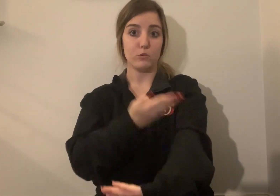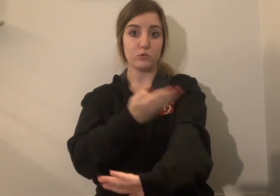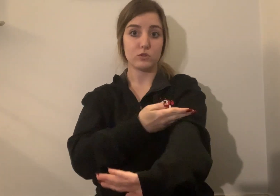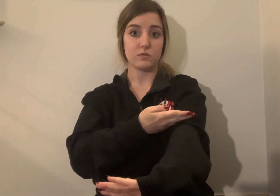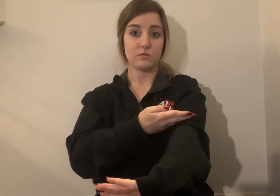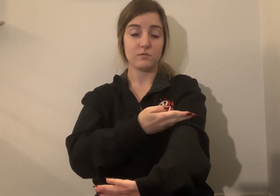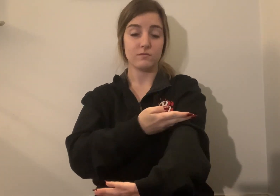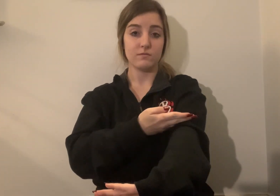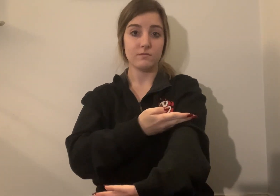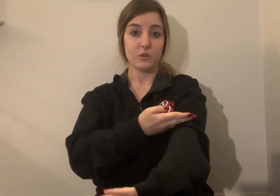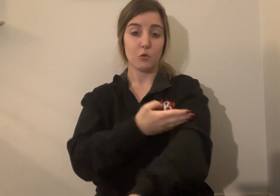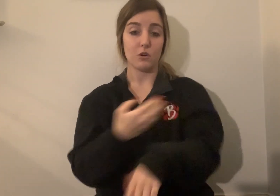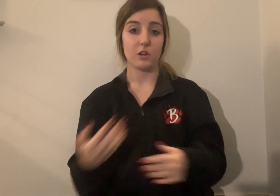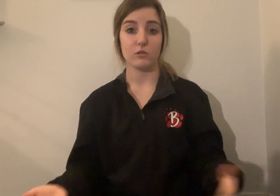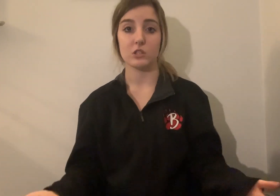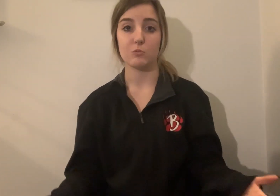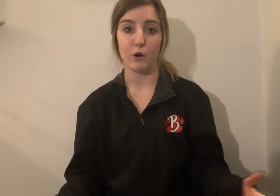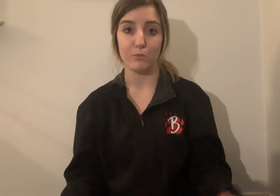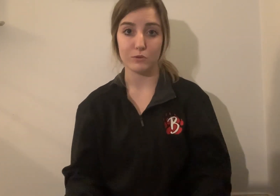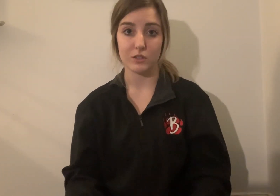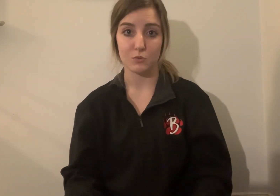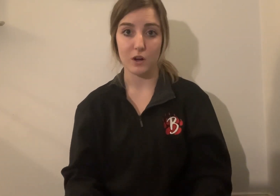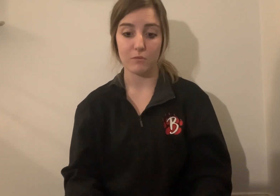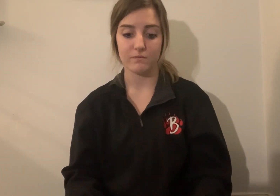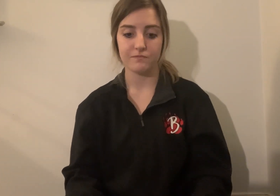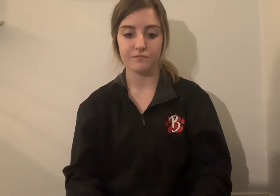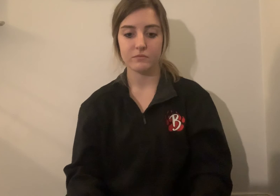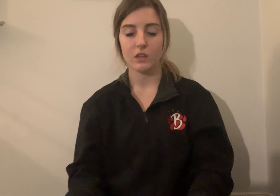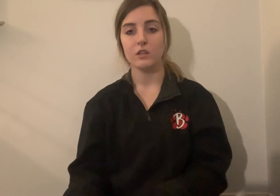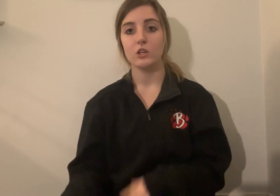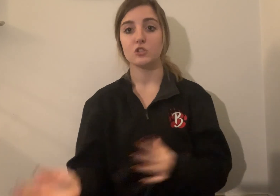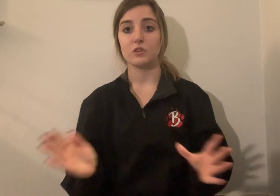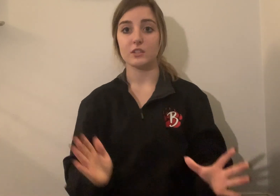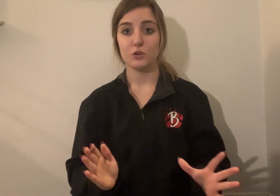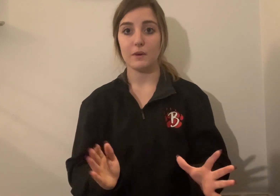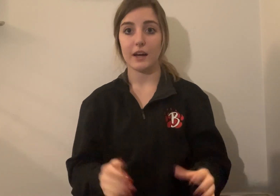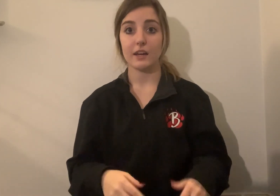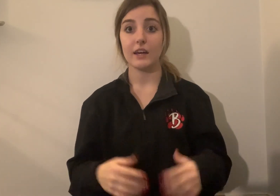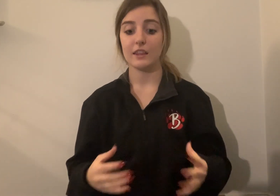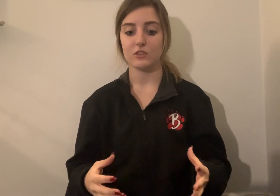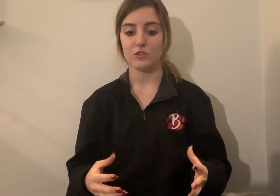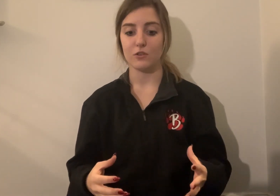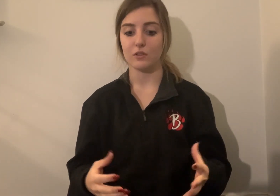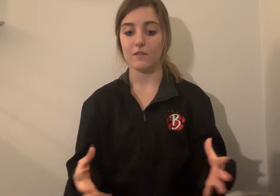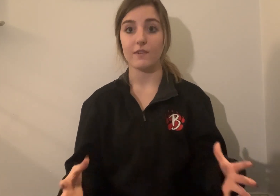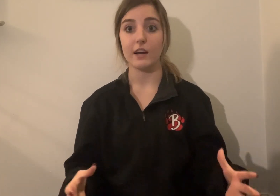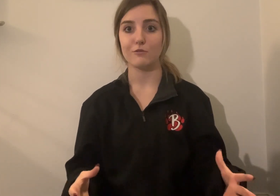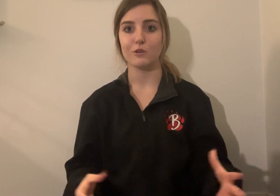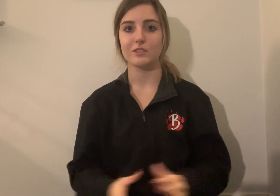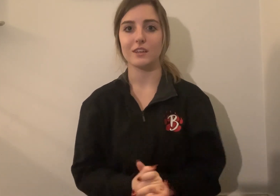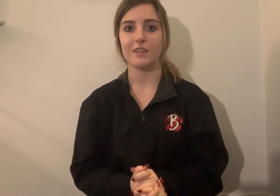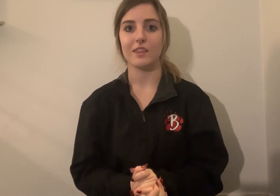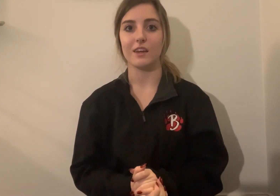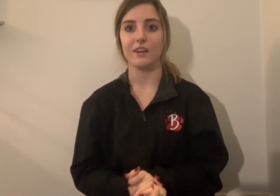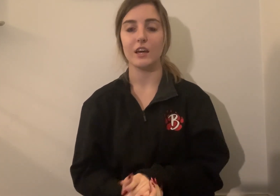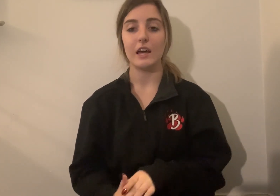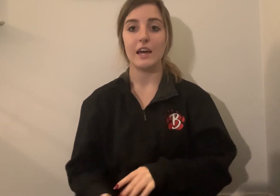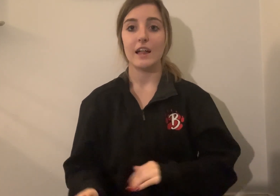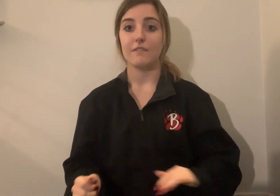boots. Or you can always spell boots as well. So let's go back. These are only 5 words, and then the video